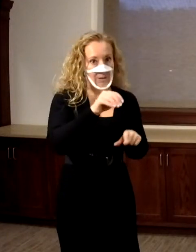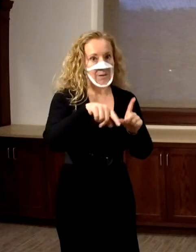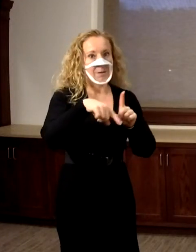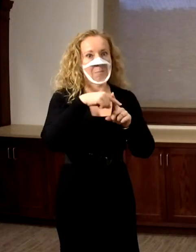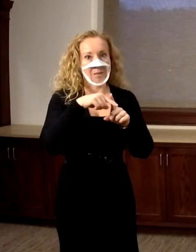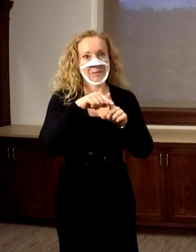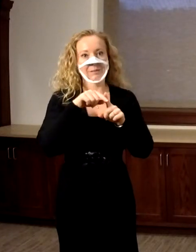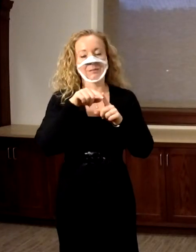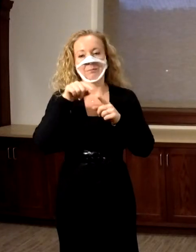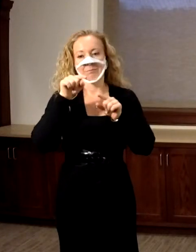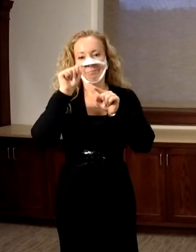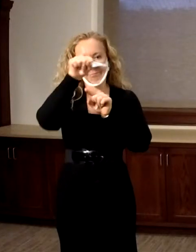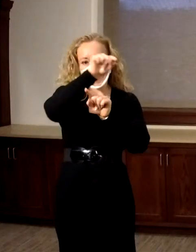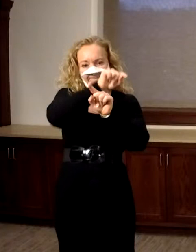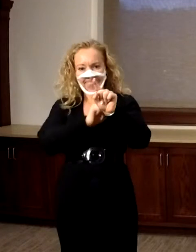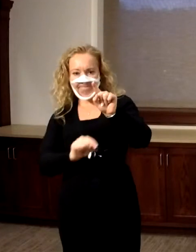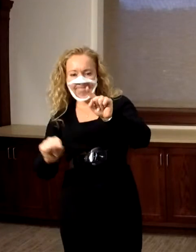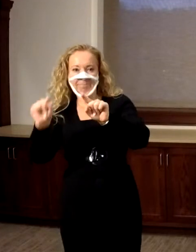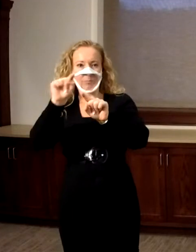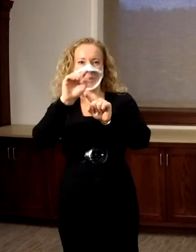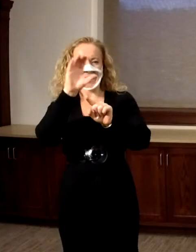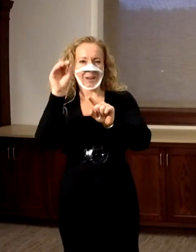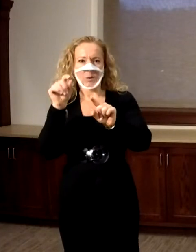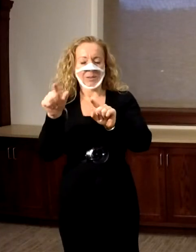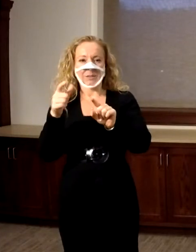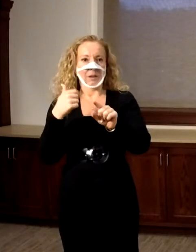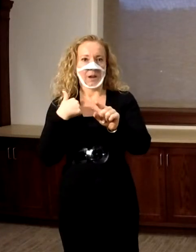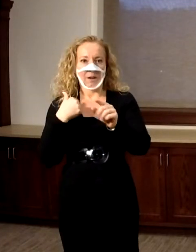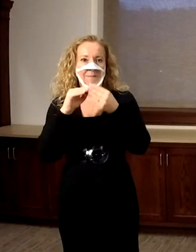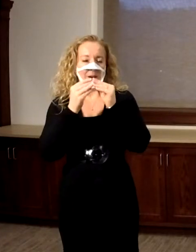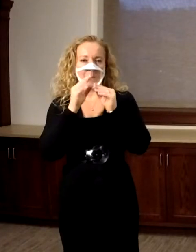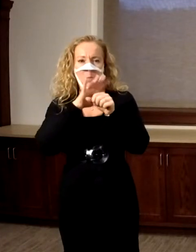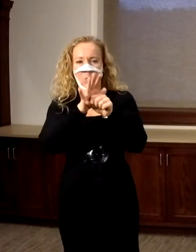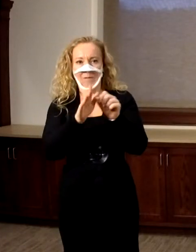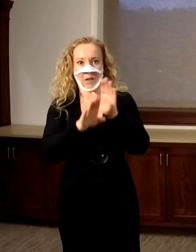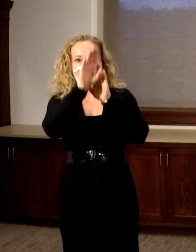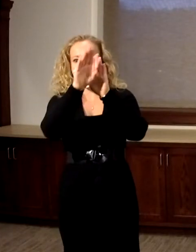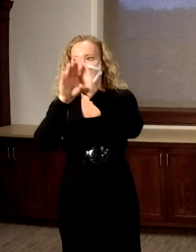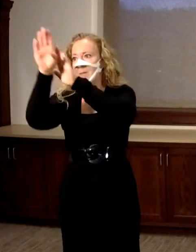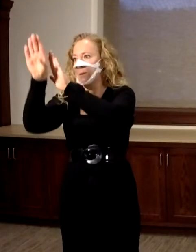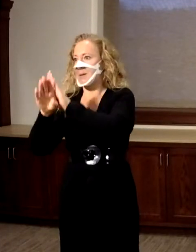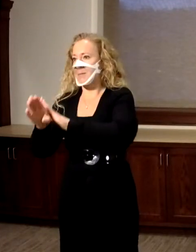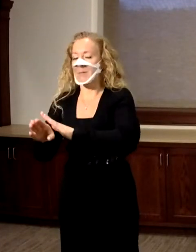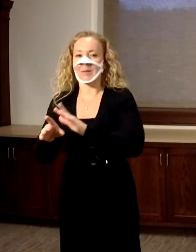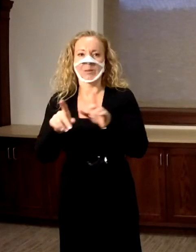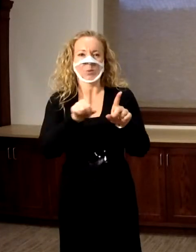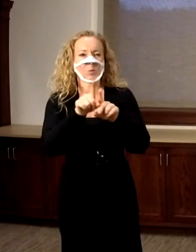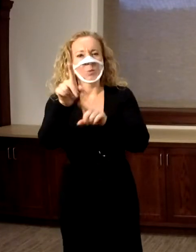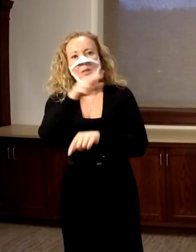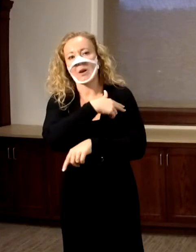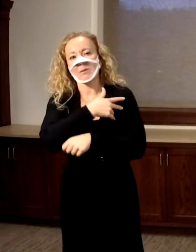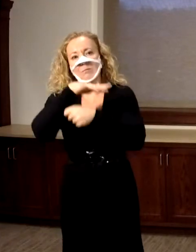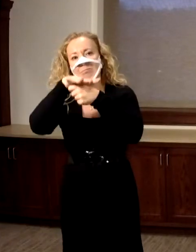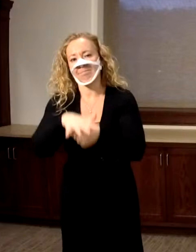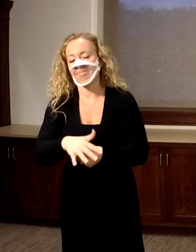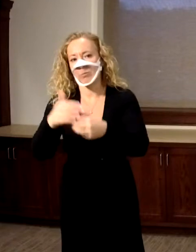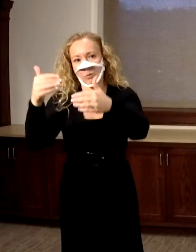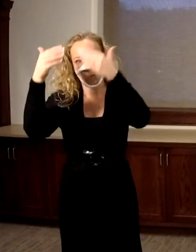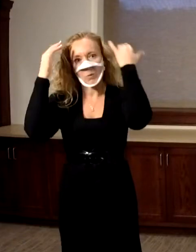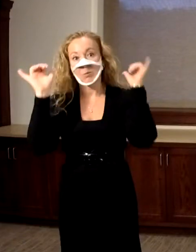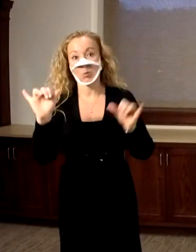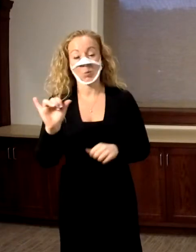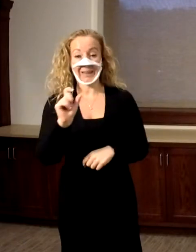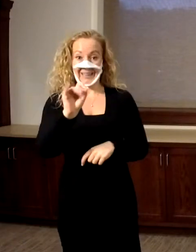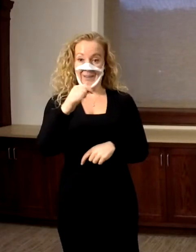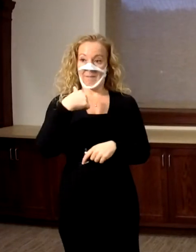experiencing rapidly increasing rates of COVID-19 and strained hospital systems. An Allegheny County-only